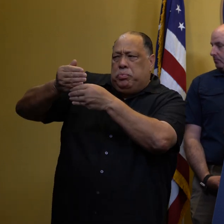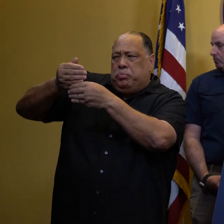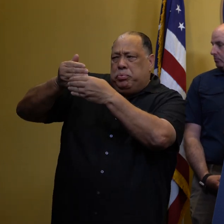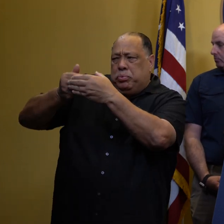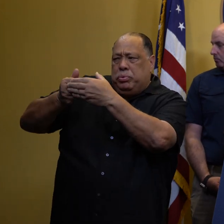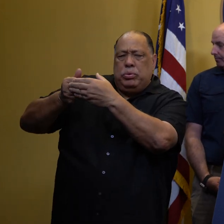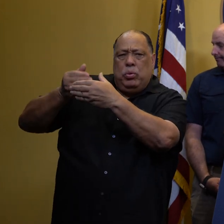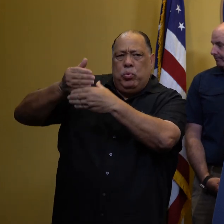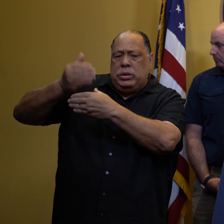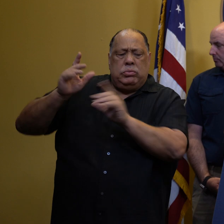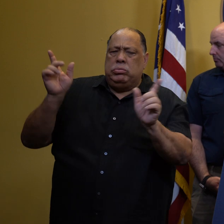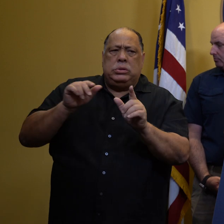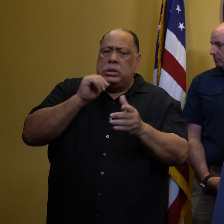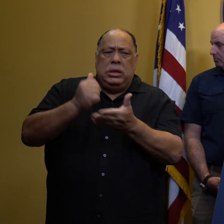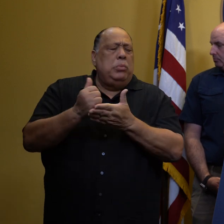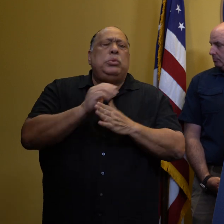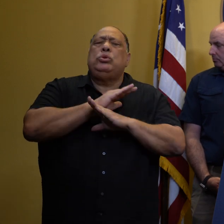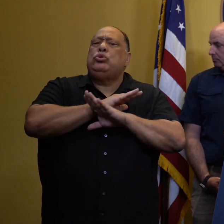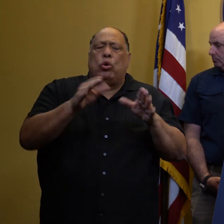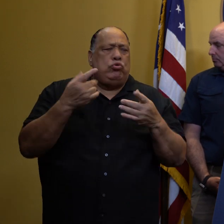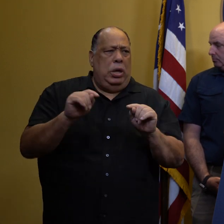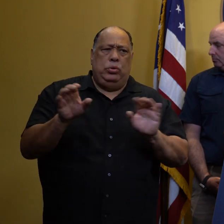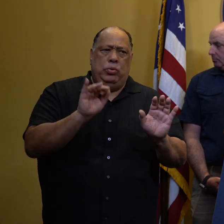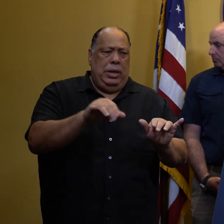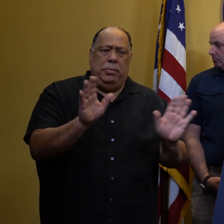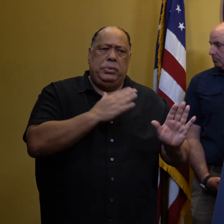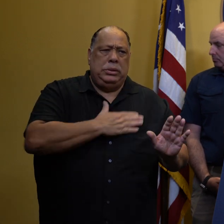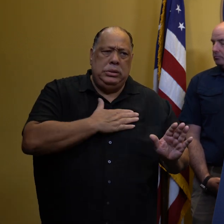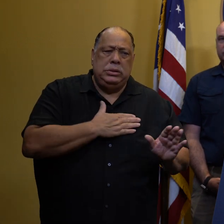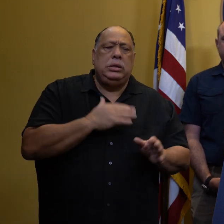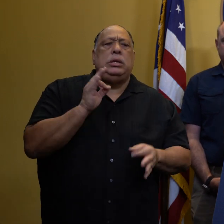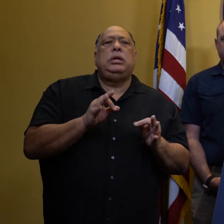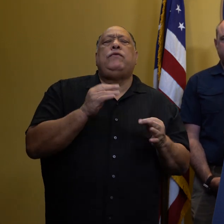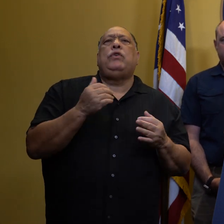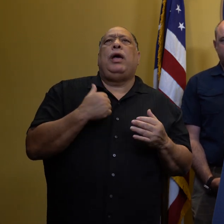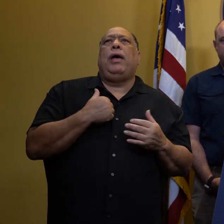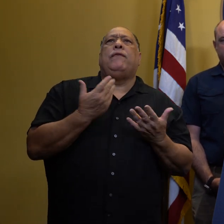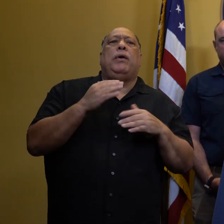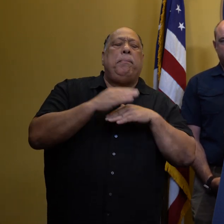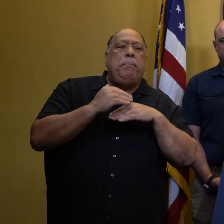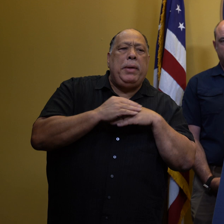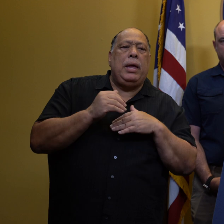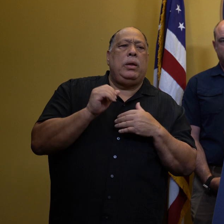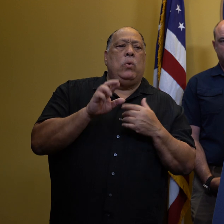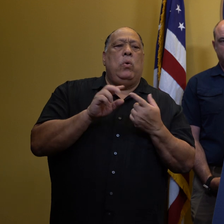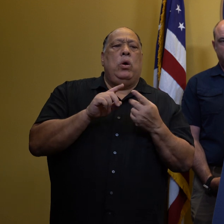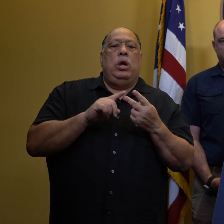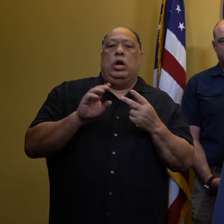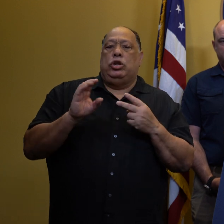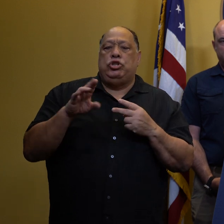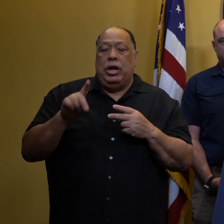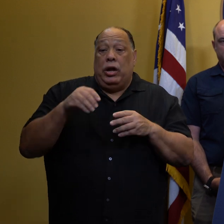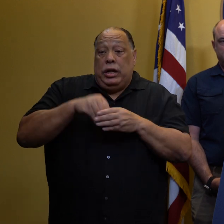please just don't even try to do it. If you find that you have either a pet or an unattended child or